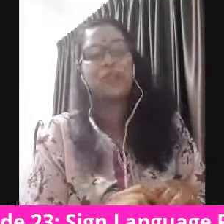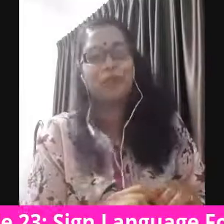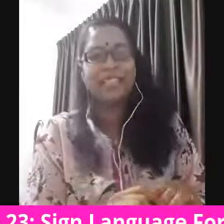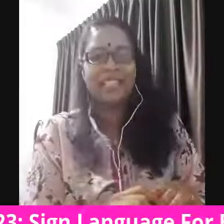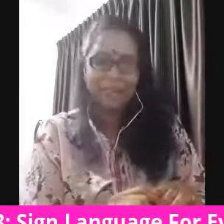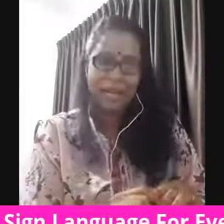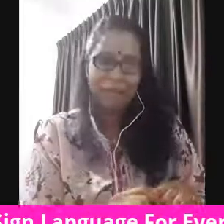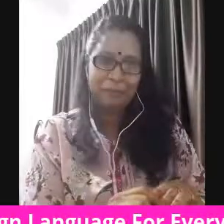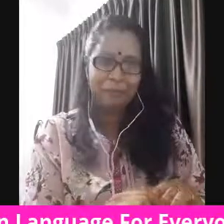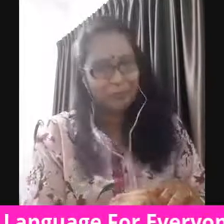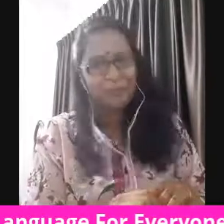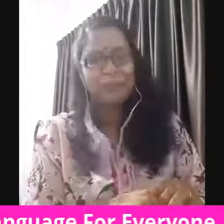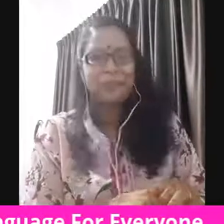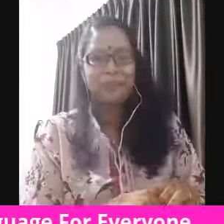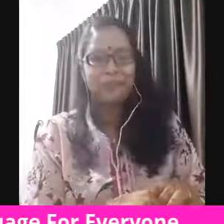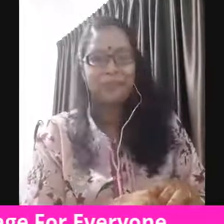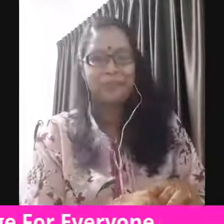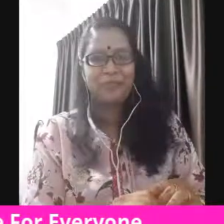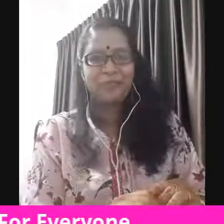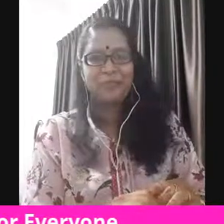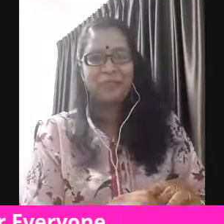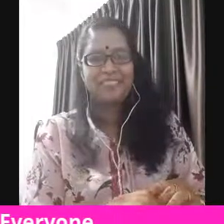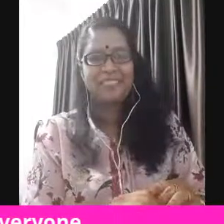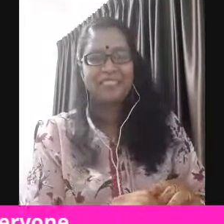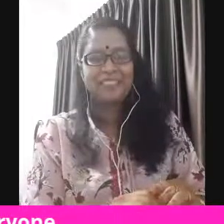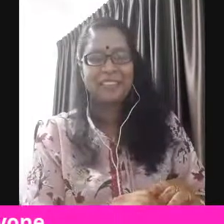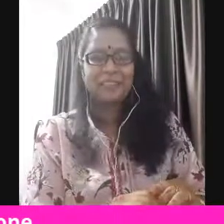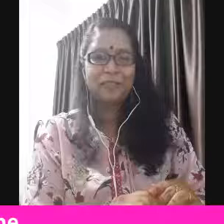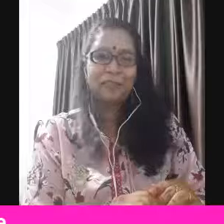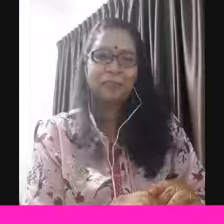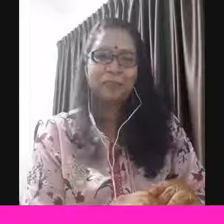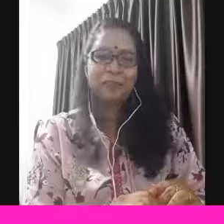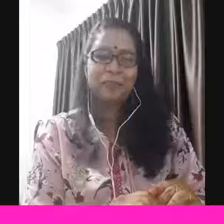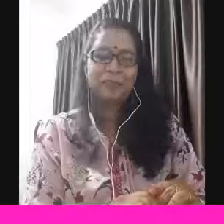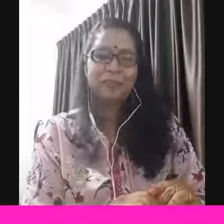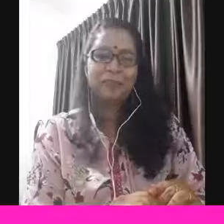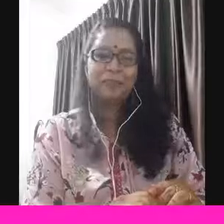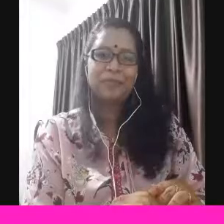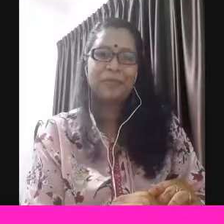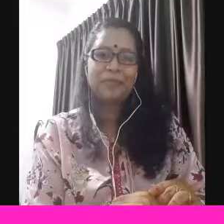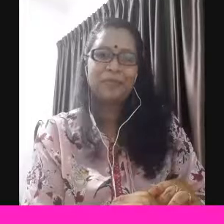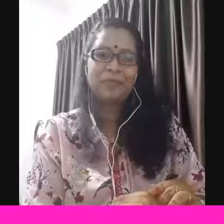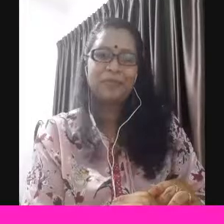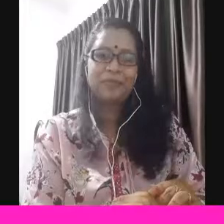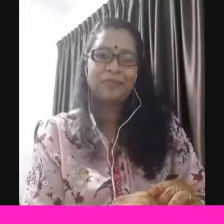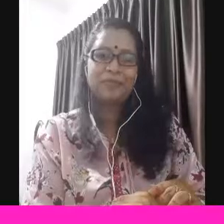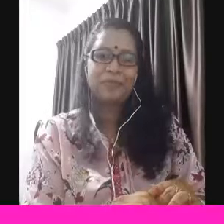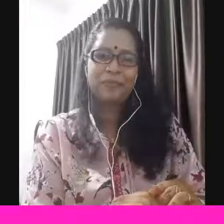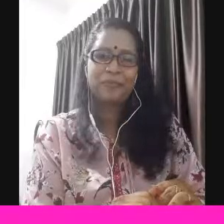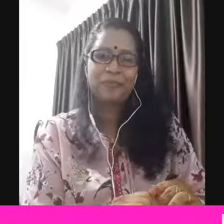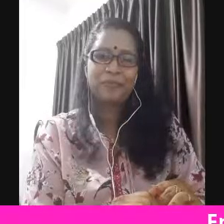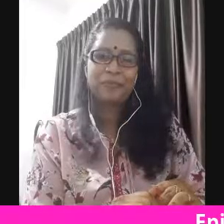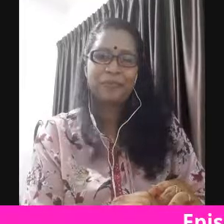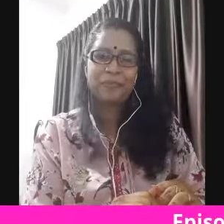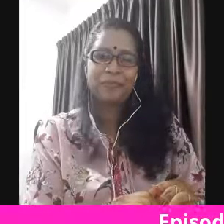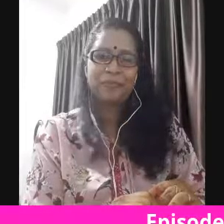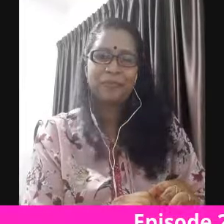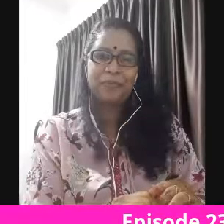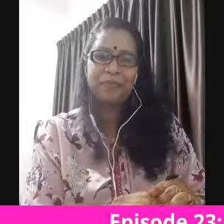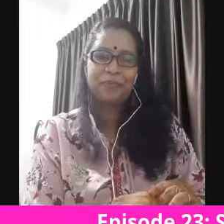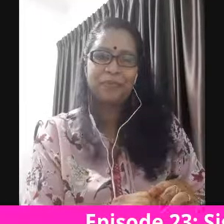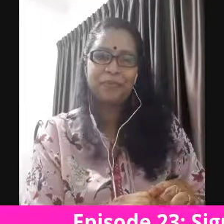communicate. Try to communicate with them. Mhm. All Mhm. right. Sure. That's really yes. I think I'm That going to that's do that. I think that's a gesture